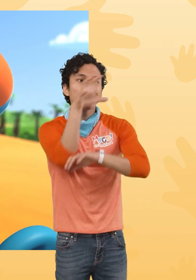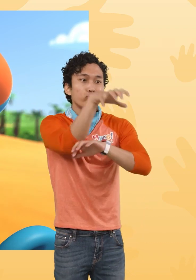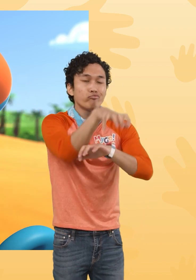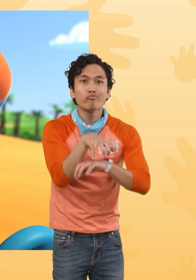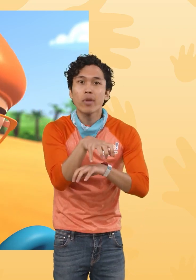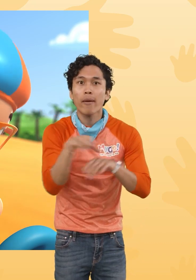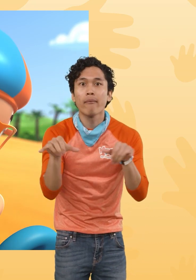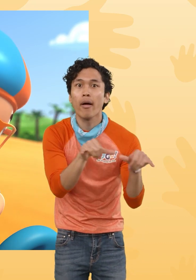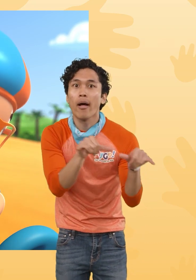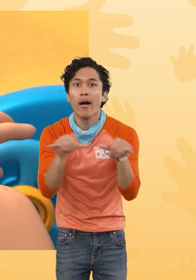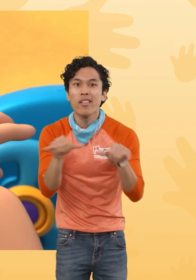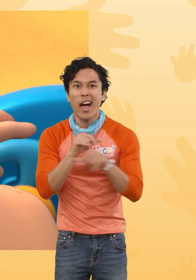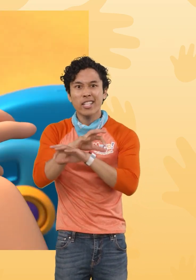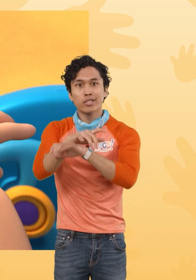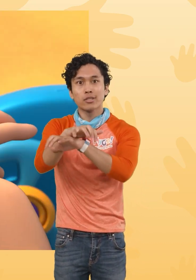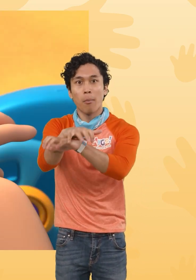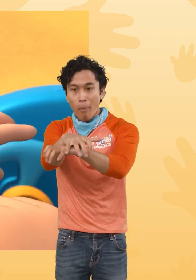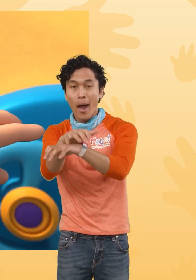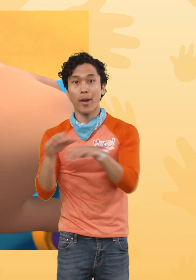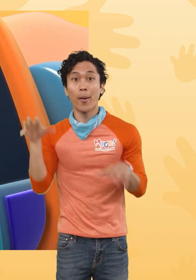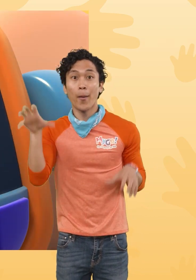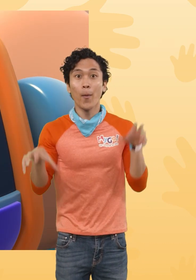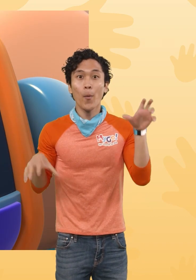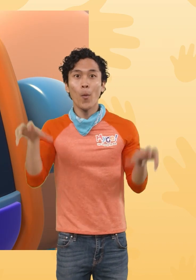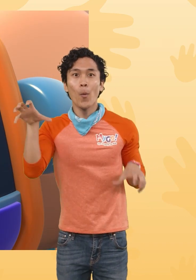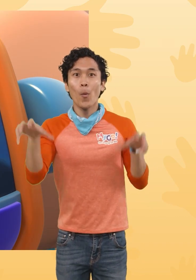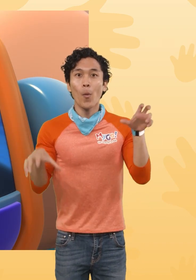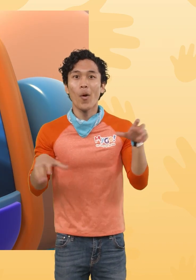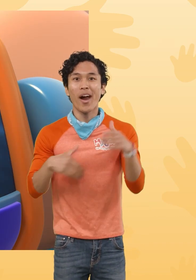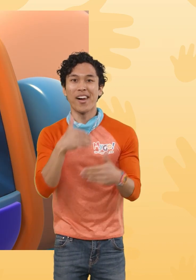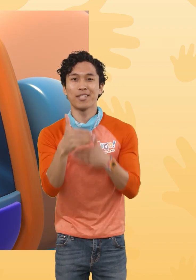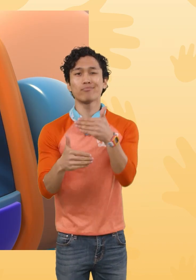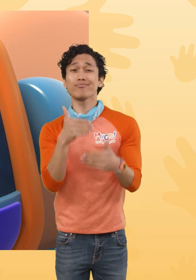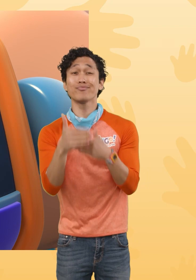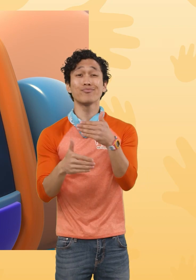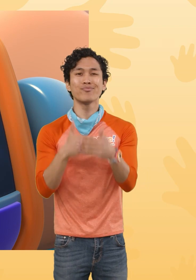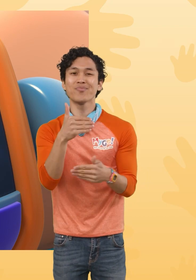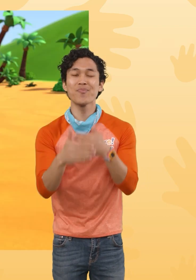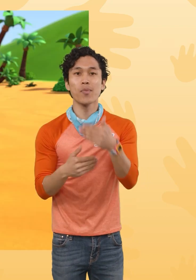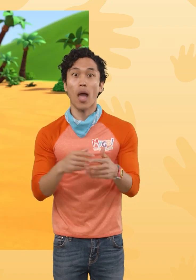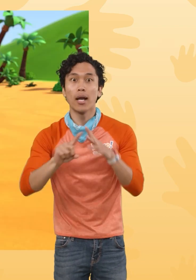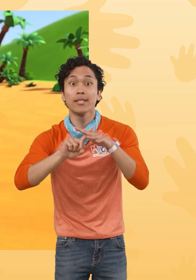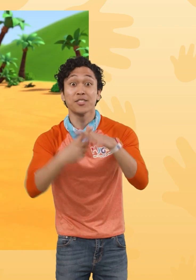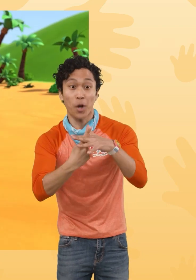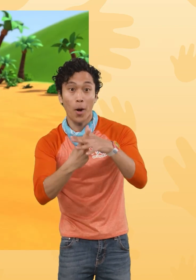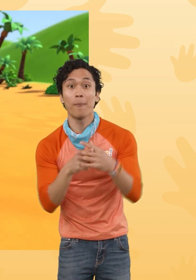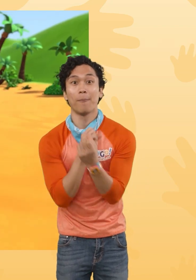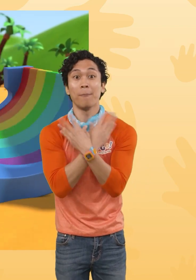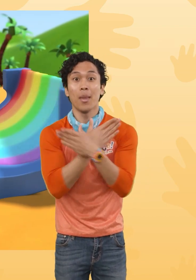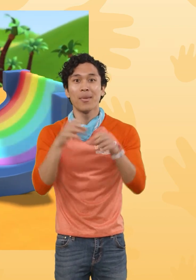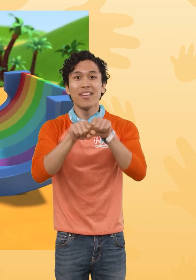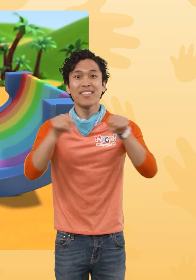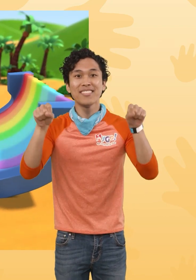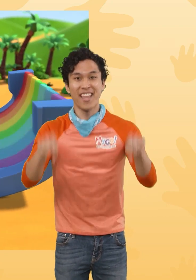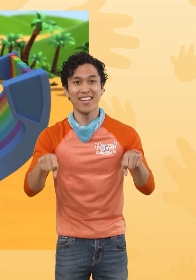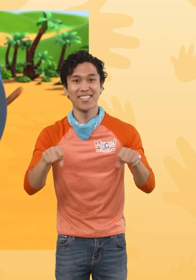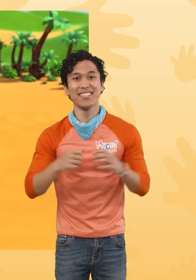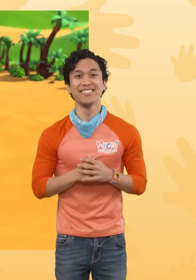the excavator arm and spider legs. Excavator arm, spider legs, confirmed. Activate Blippi